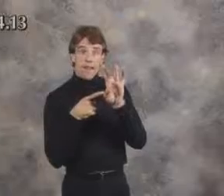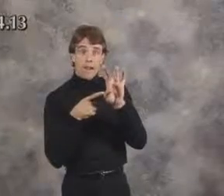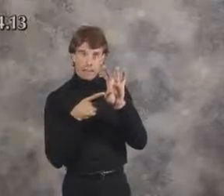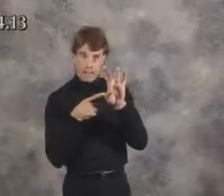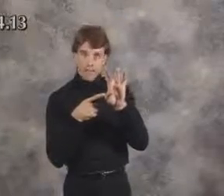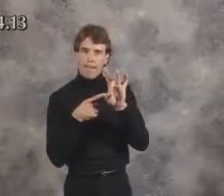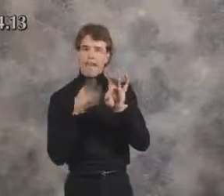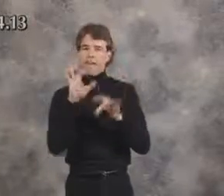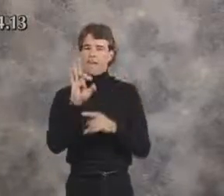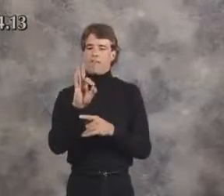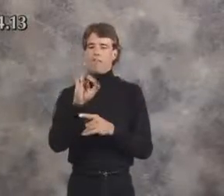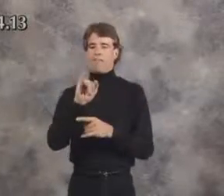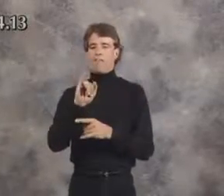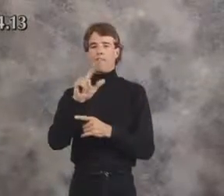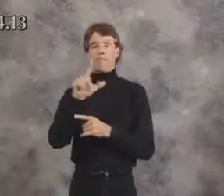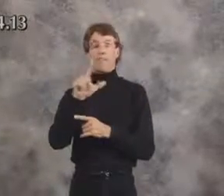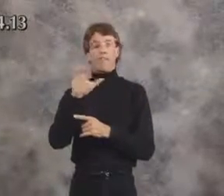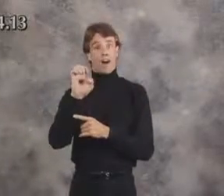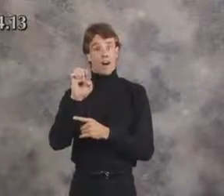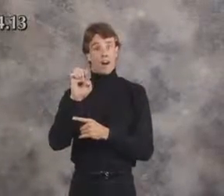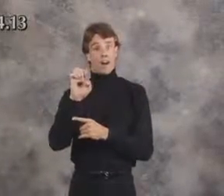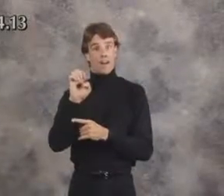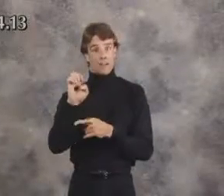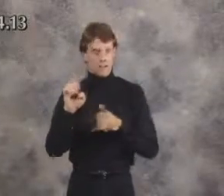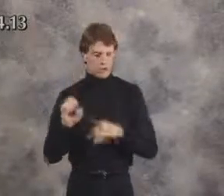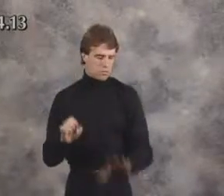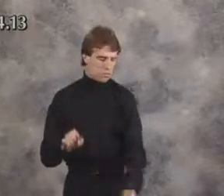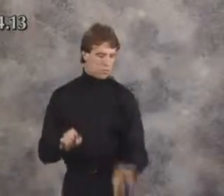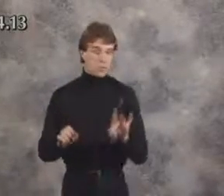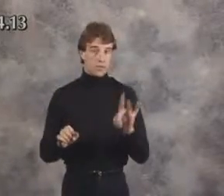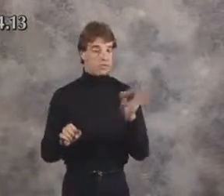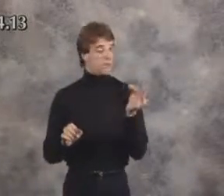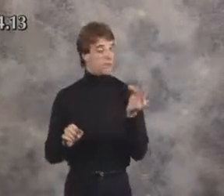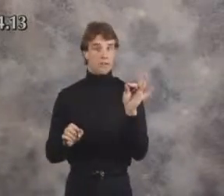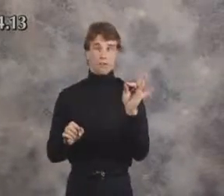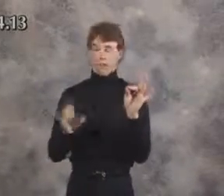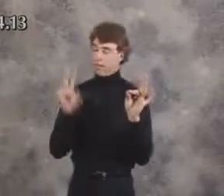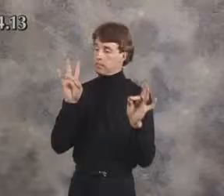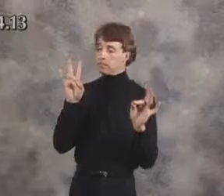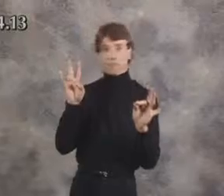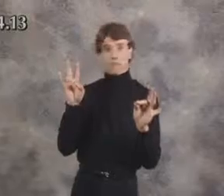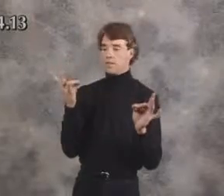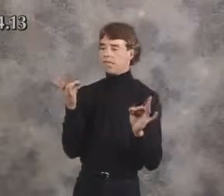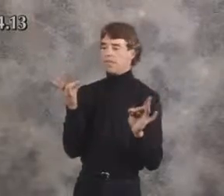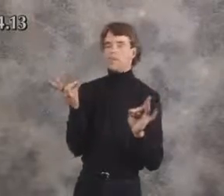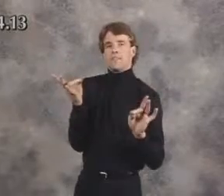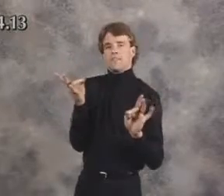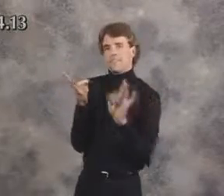8. This represents the cashier using a nail file.